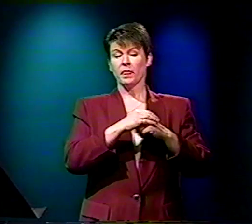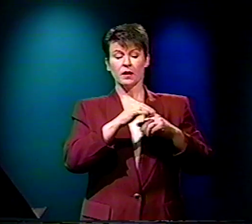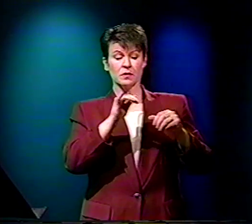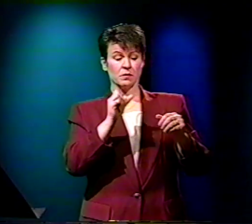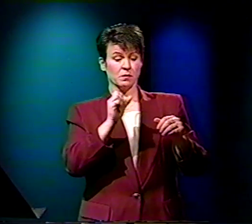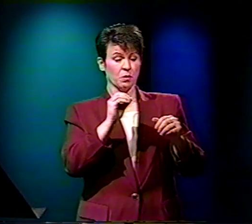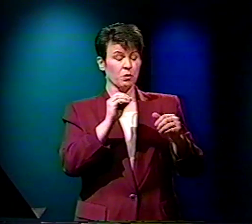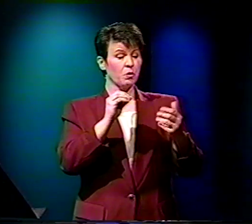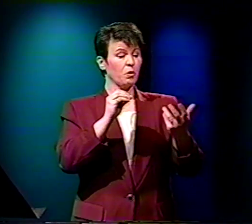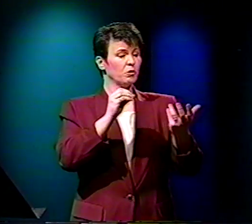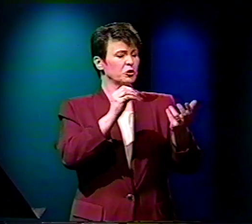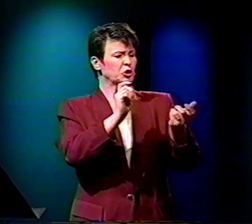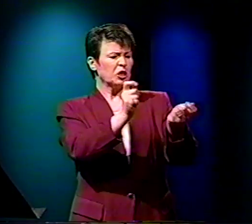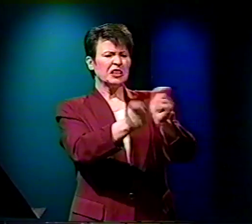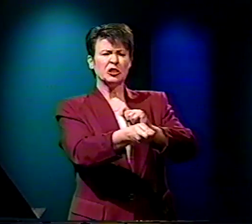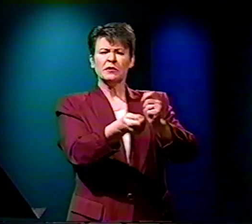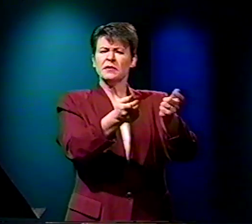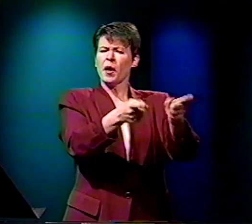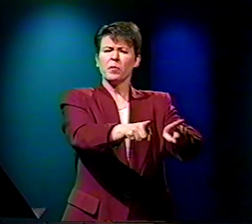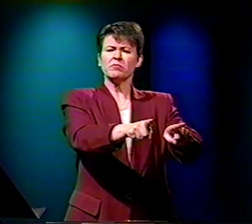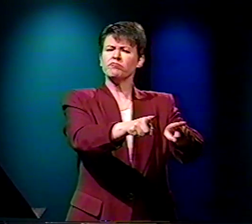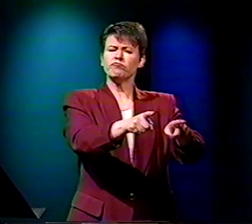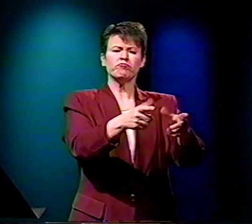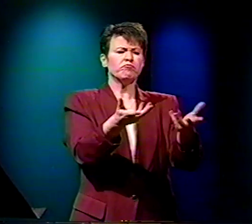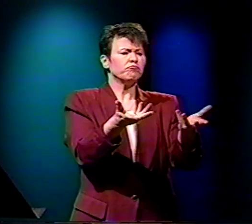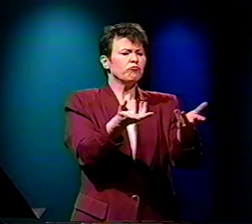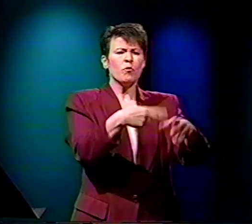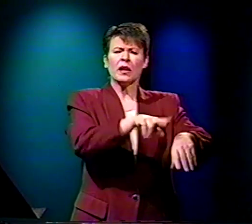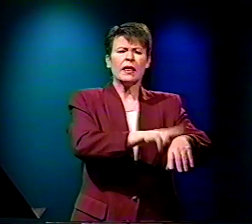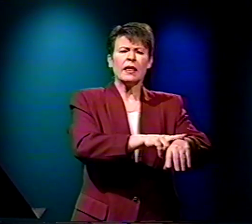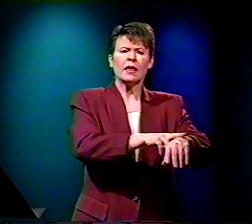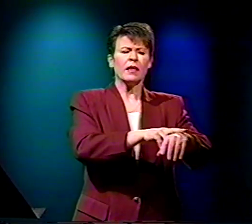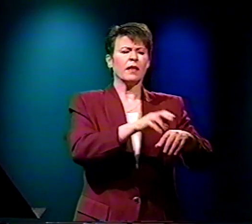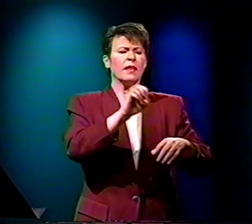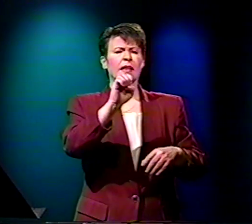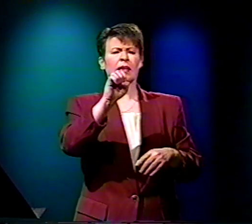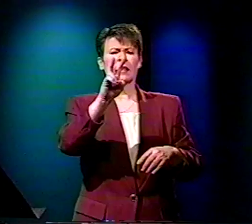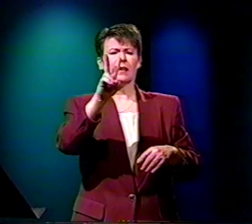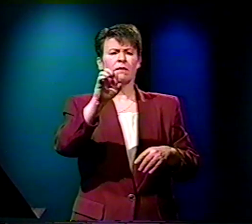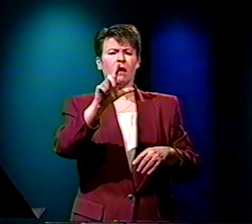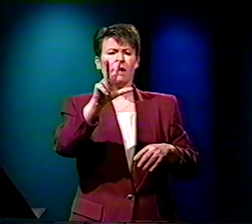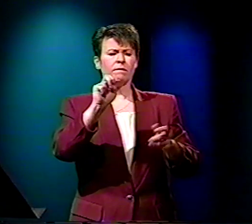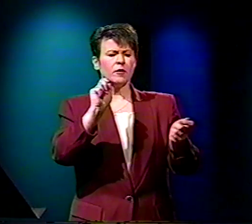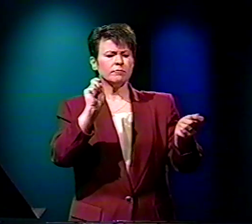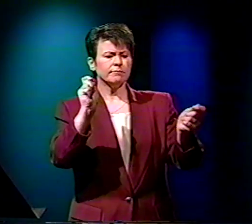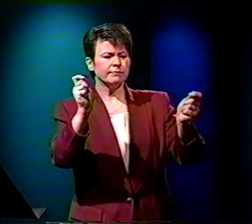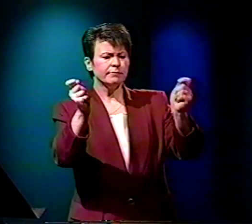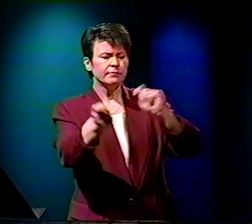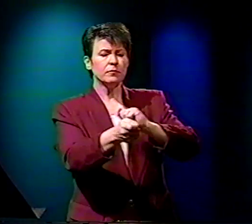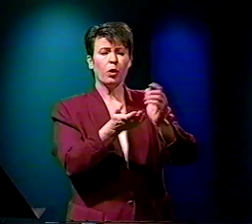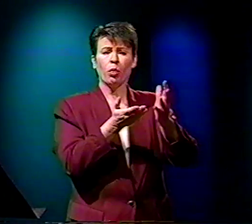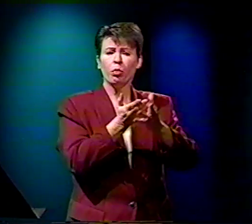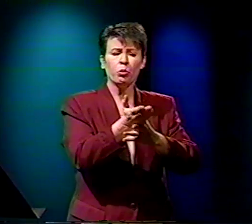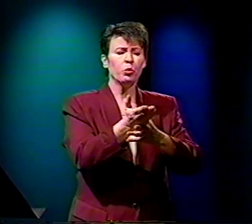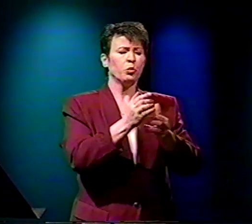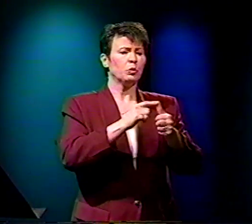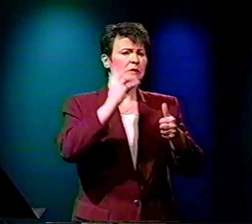profession grows, and changes occur rather naturally. There's an evolution that takes